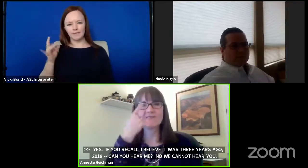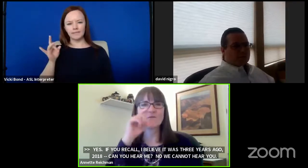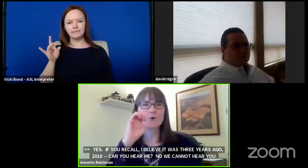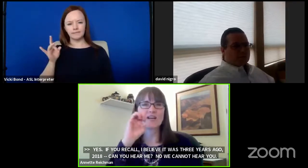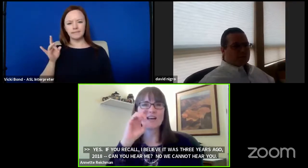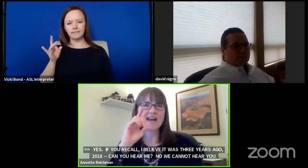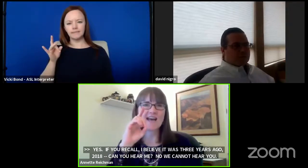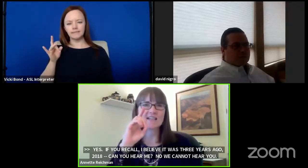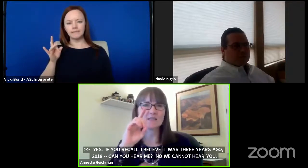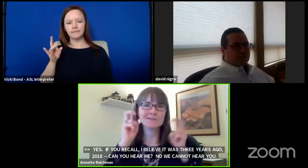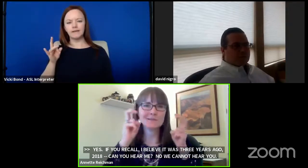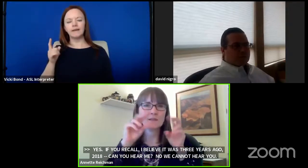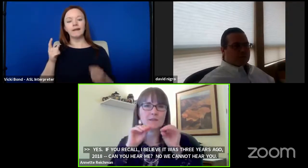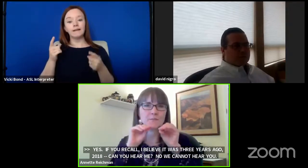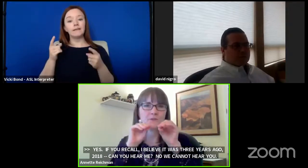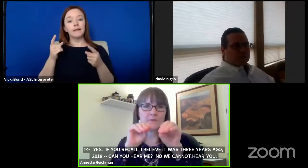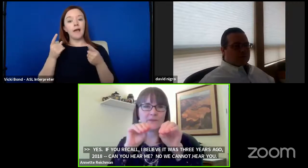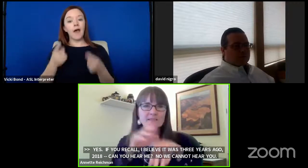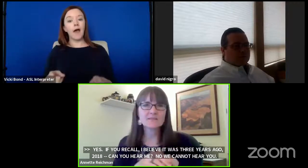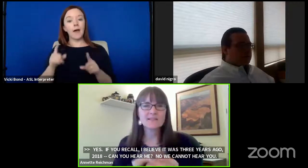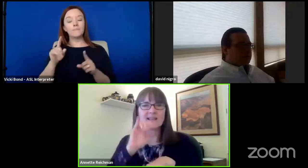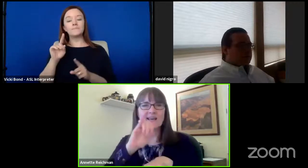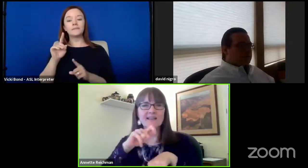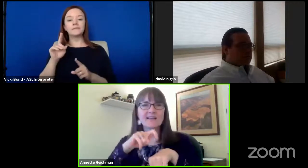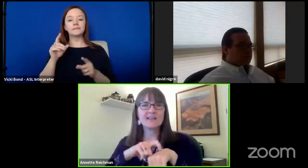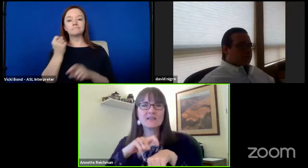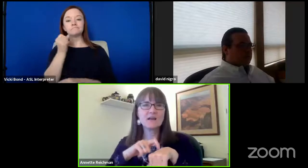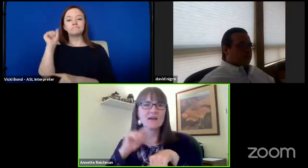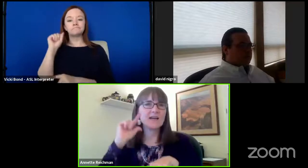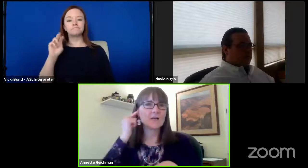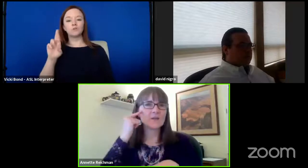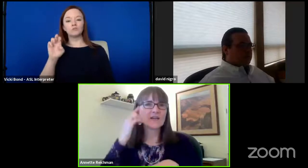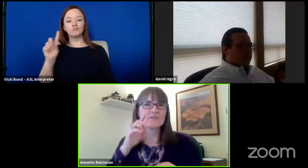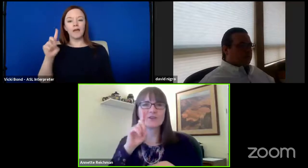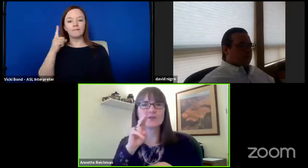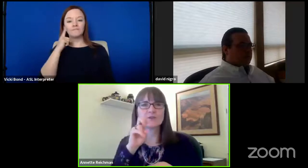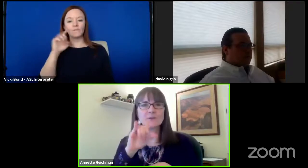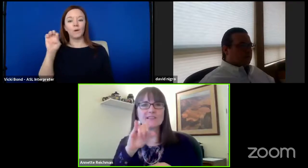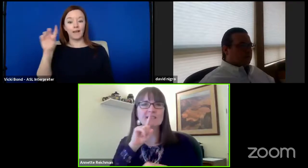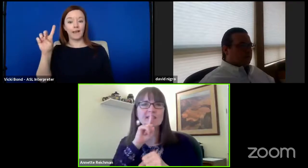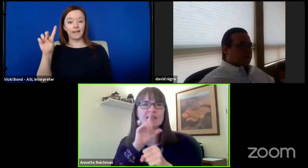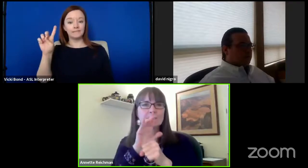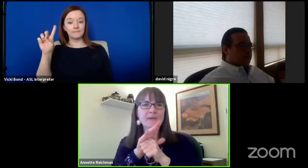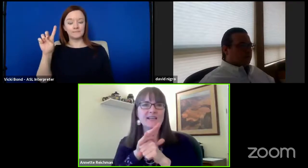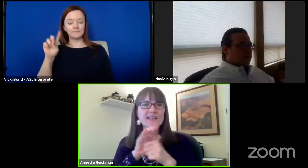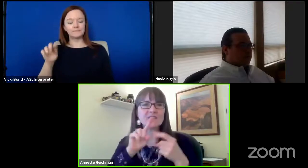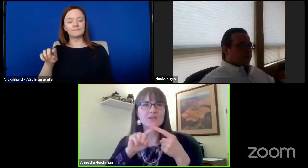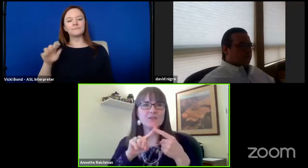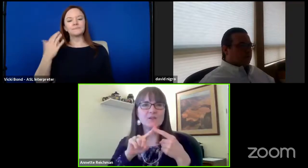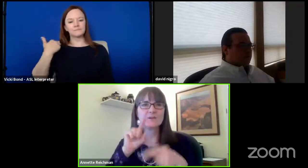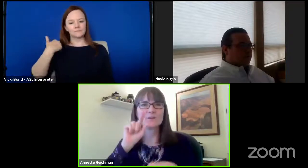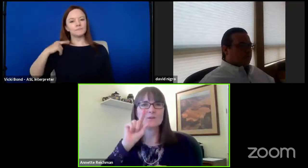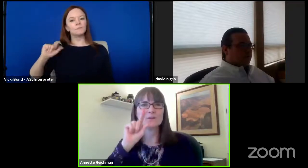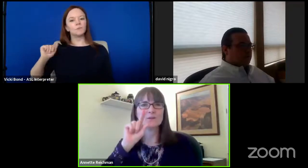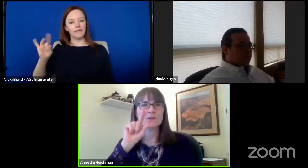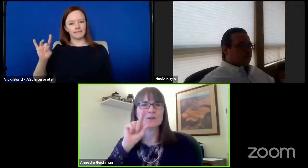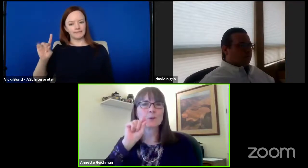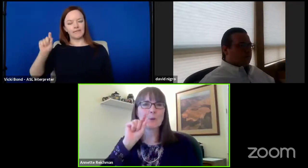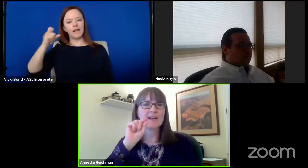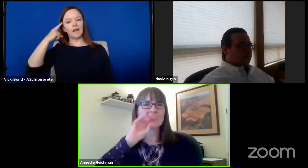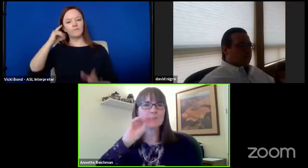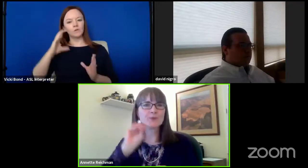the Red for Ad movement. And at that time, Governor Ducey committed